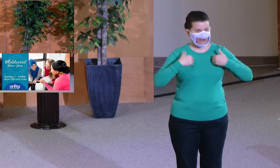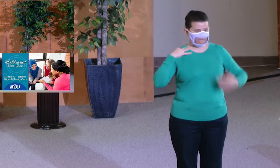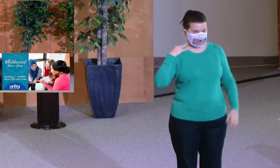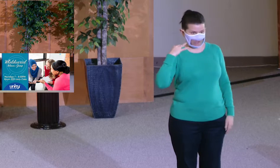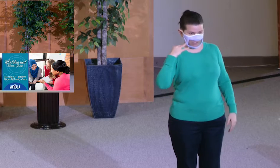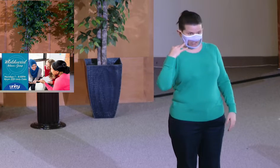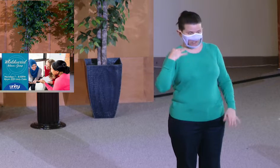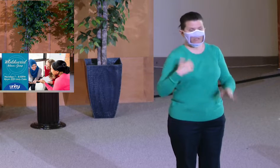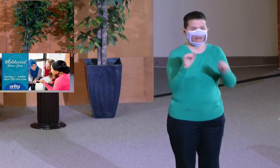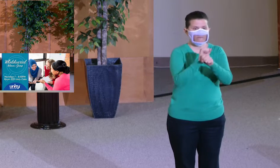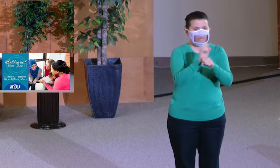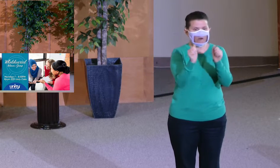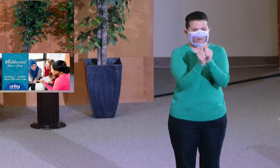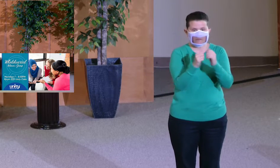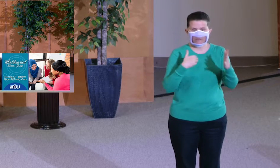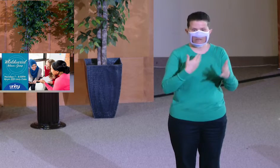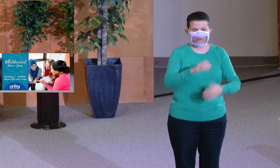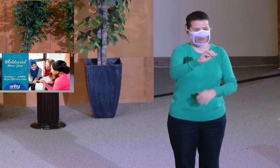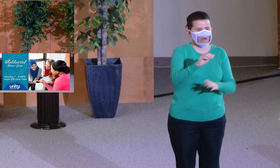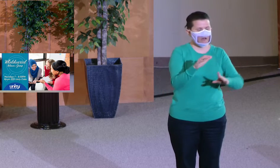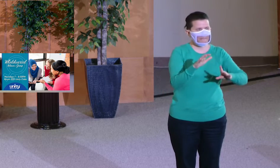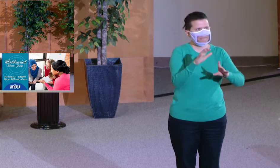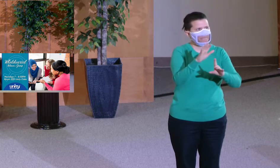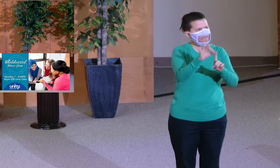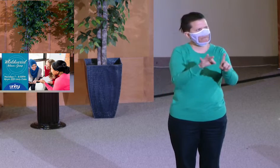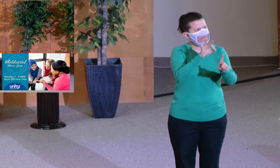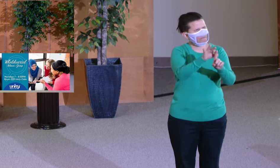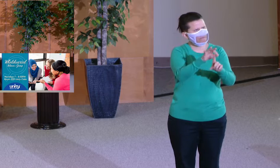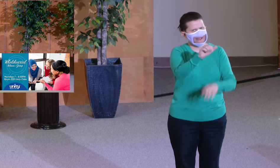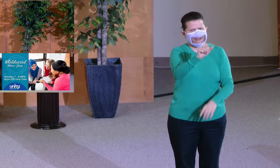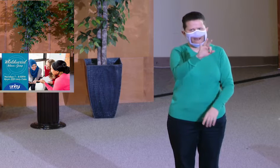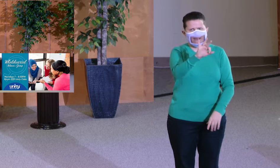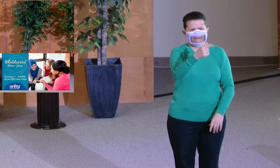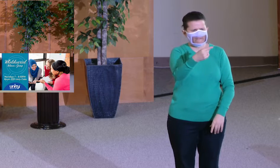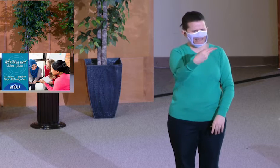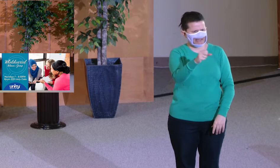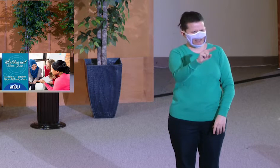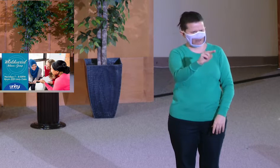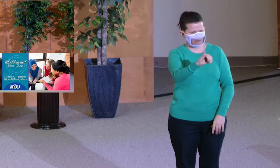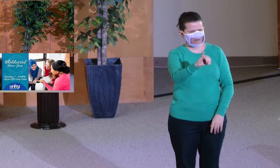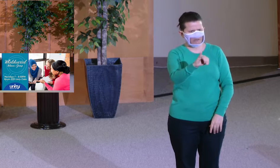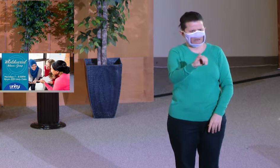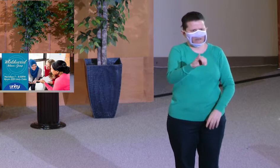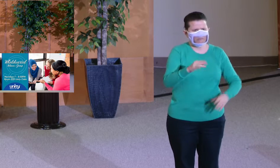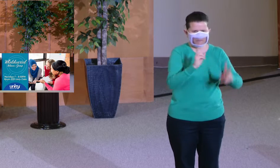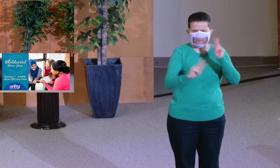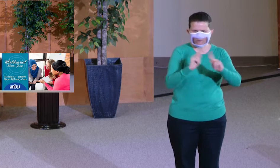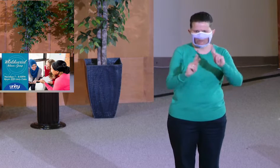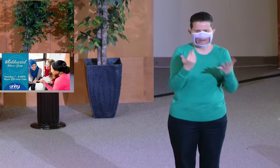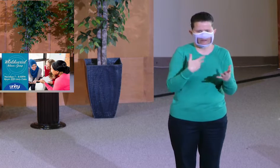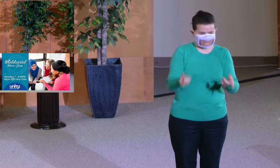have worked with the Afghani people that have come over. They're out there doing good. They work with the